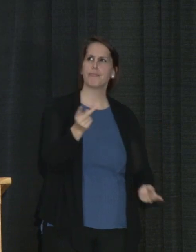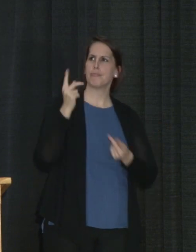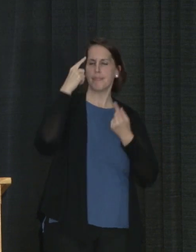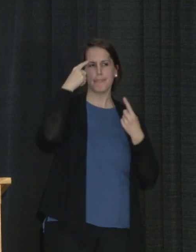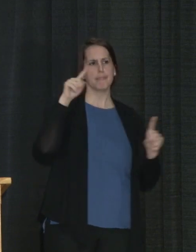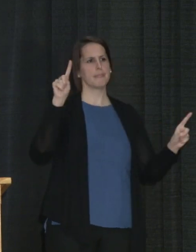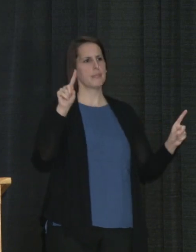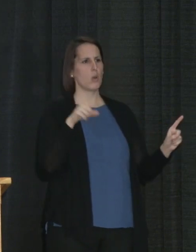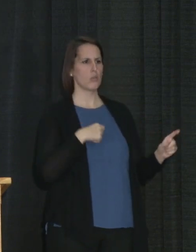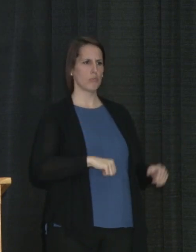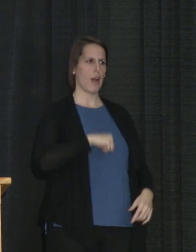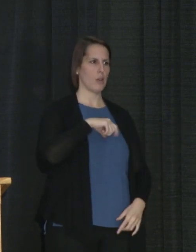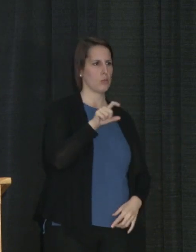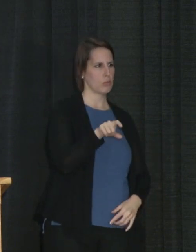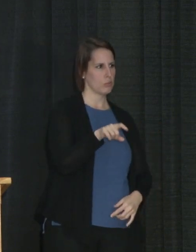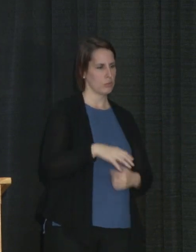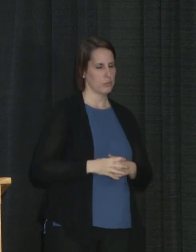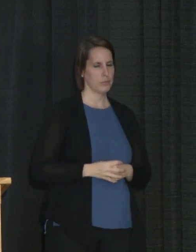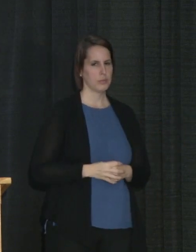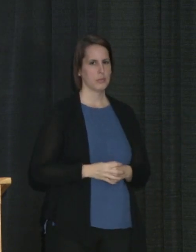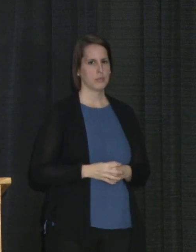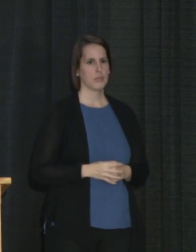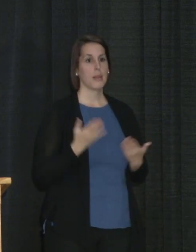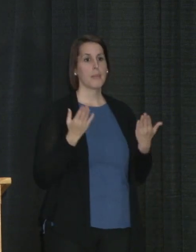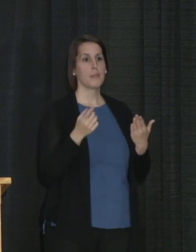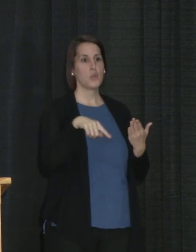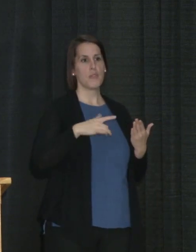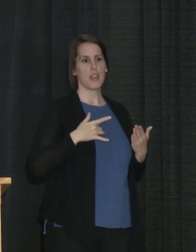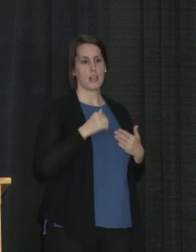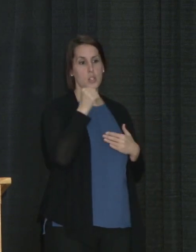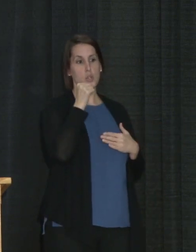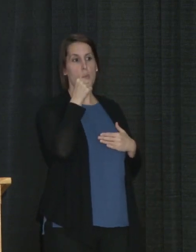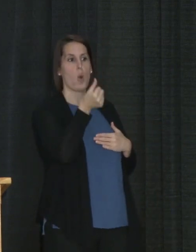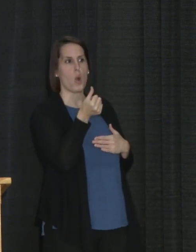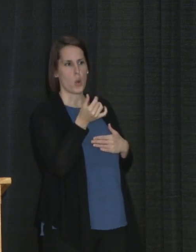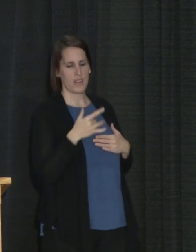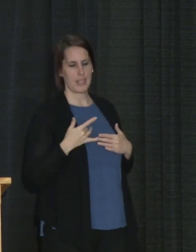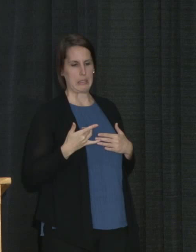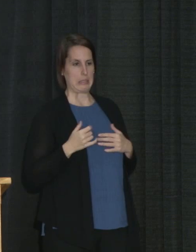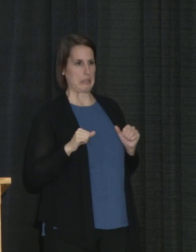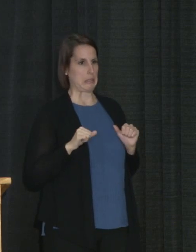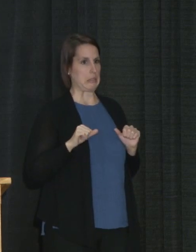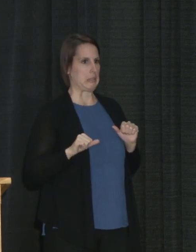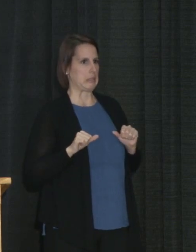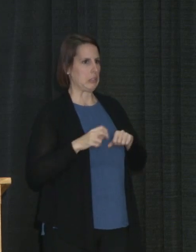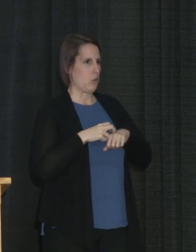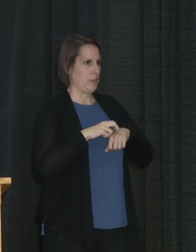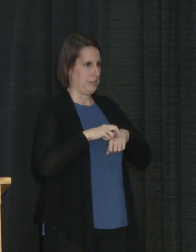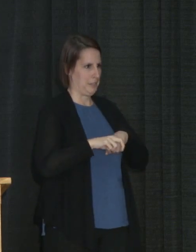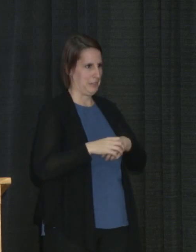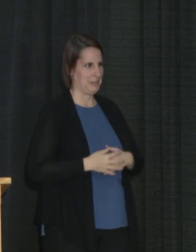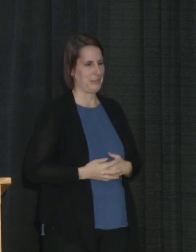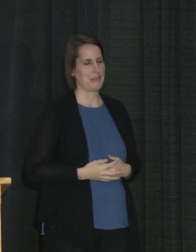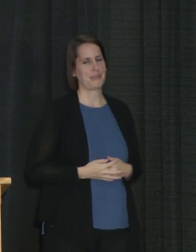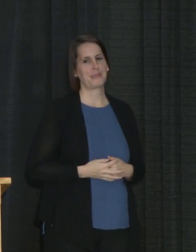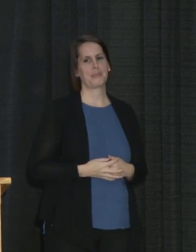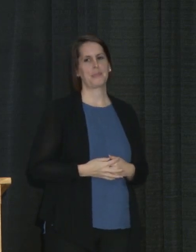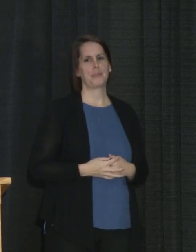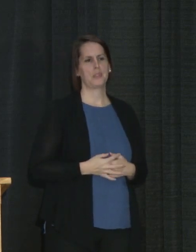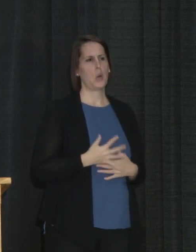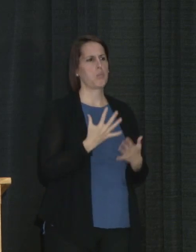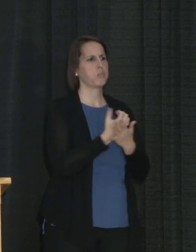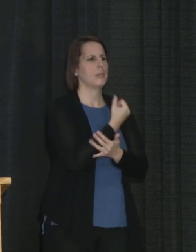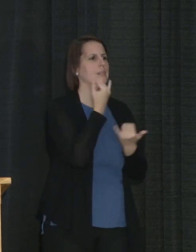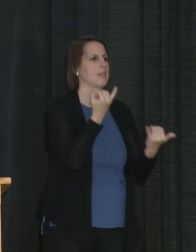of you perhaps tomorrow is a day you're looking at with a bit of apprehension. So I thought I would just